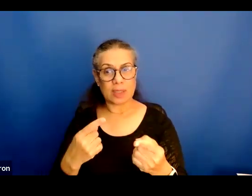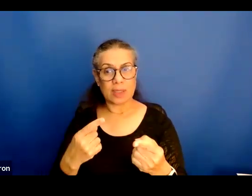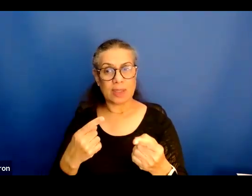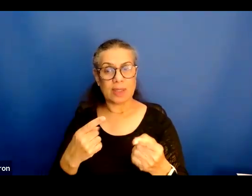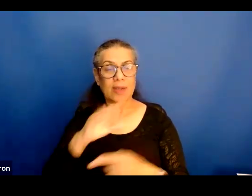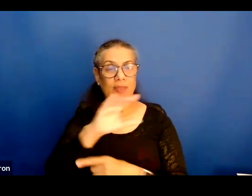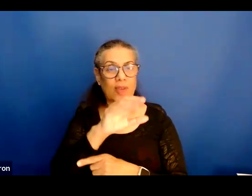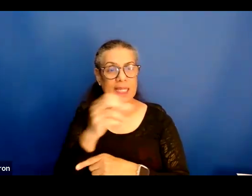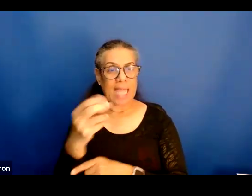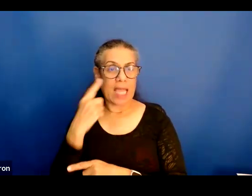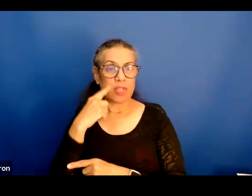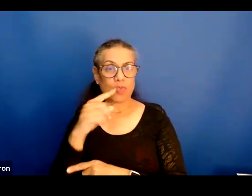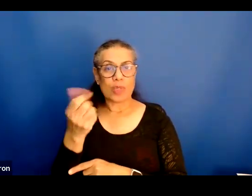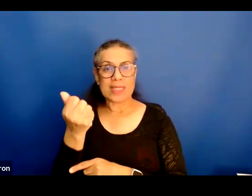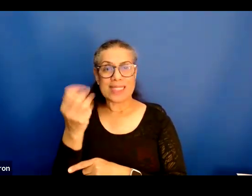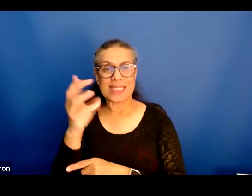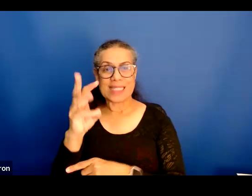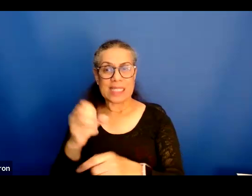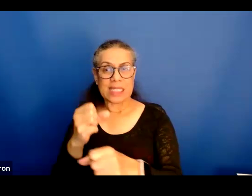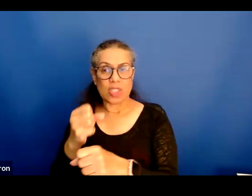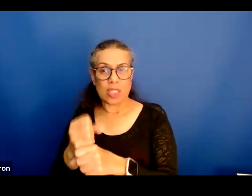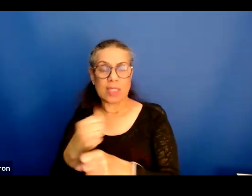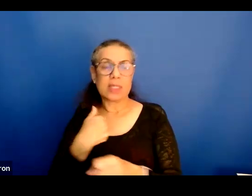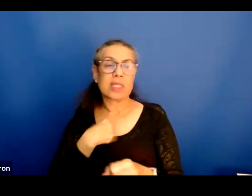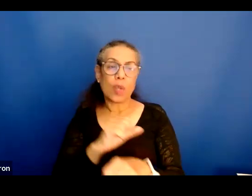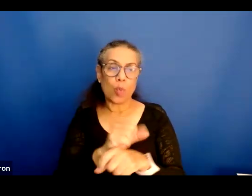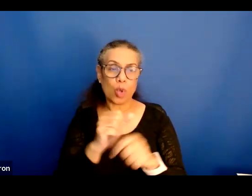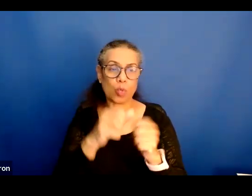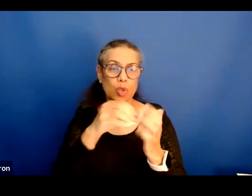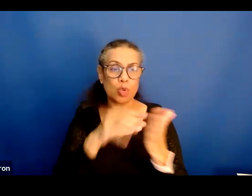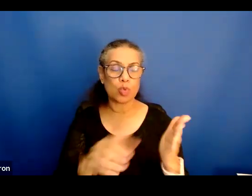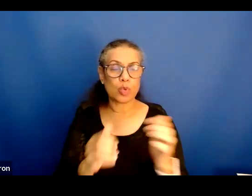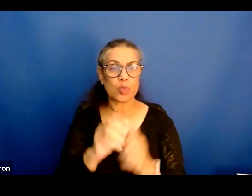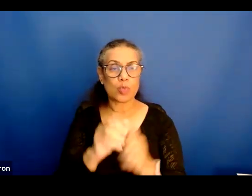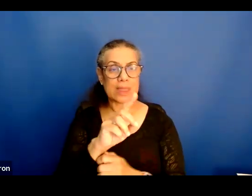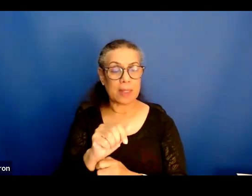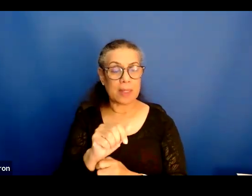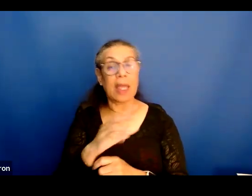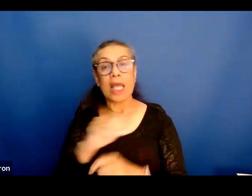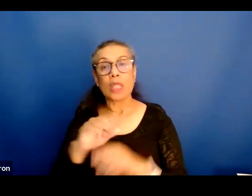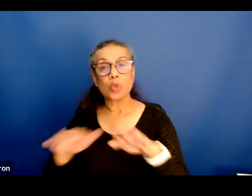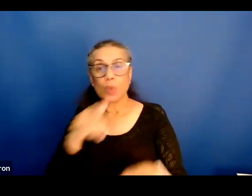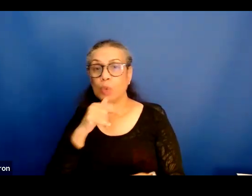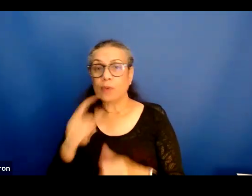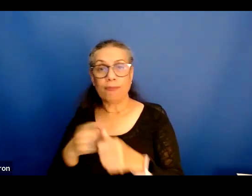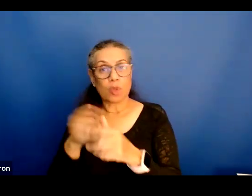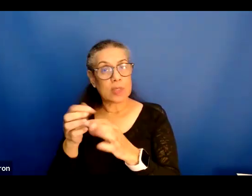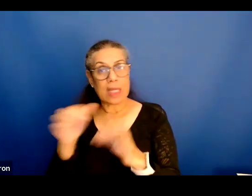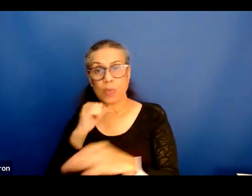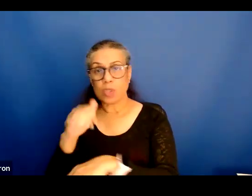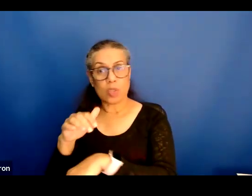at CASH for 16 years now. I've mainly taught students with disabilities and students whose first language is not English. I often hear that